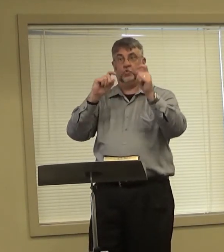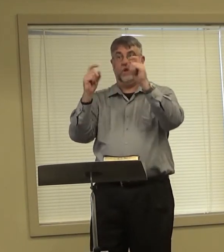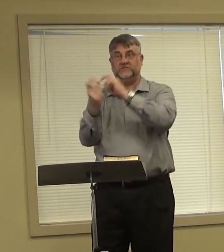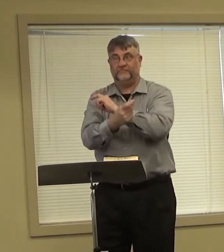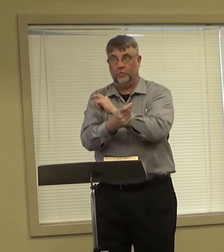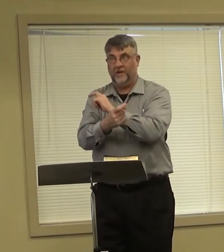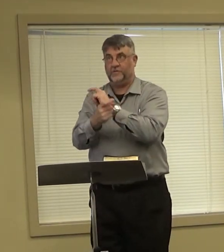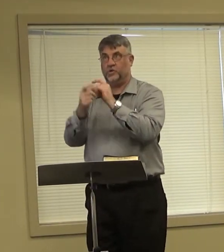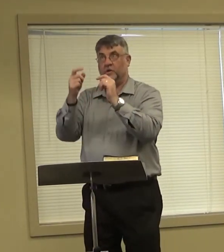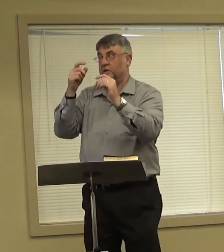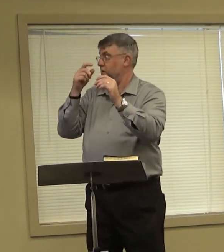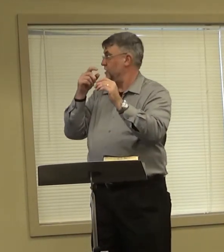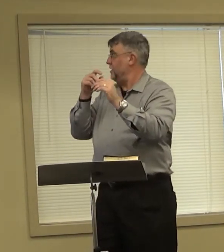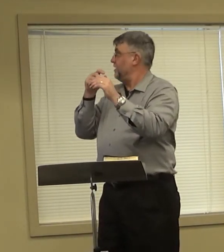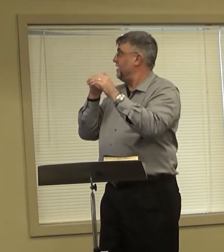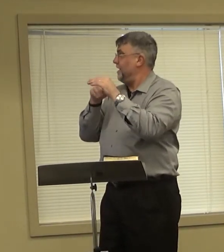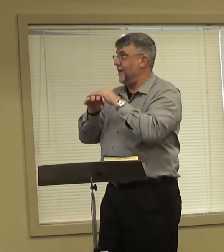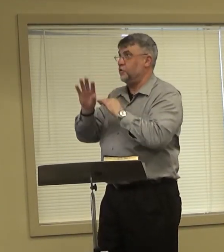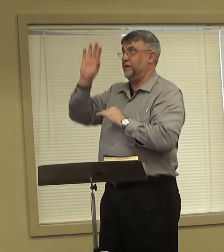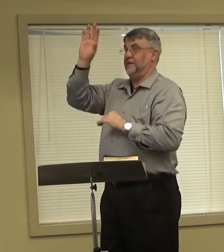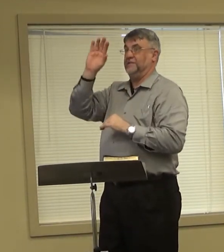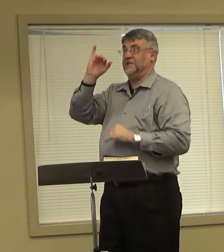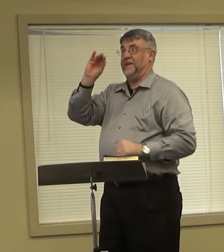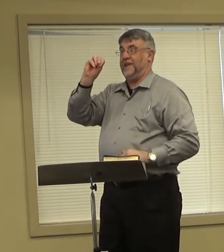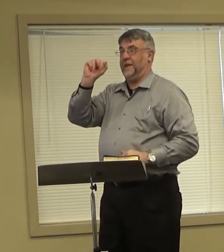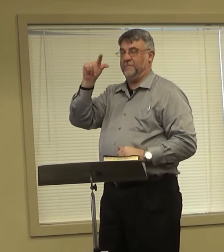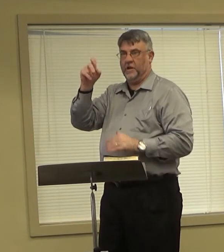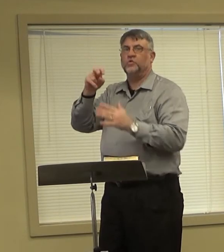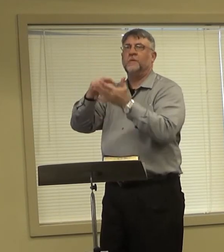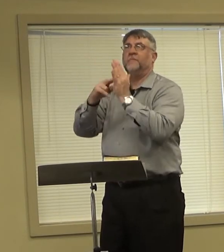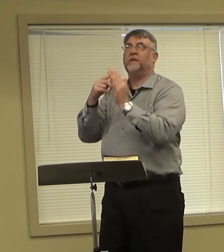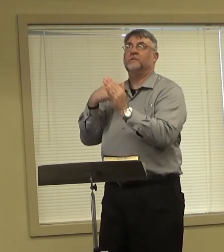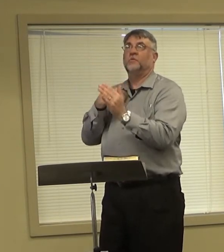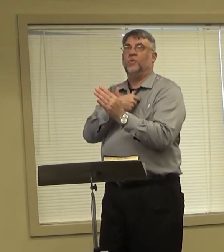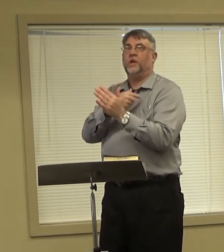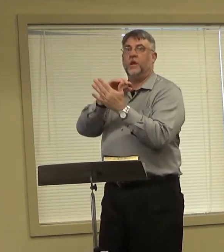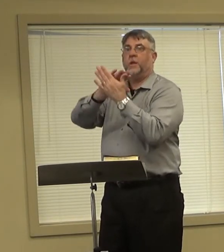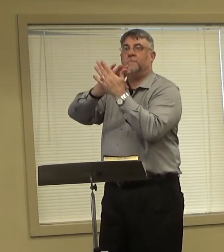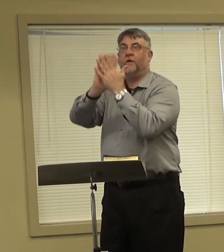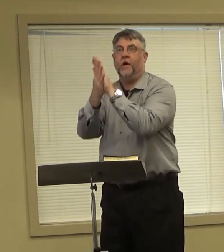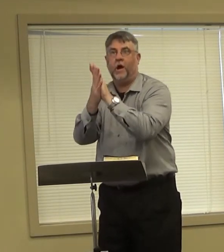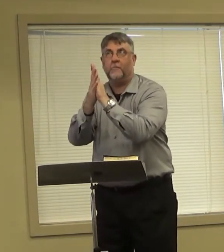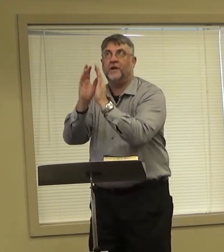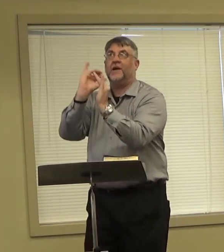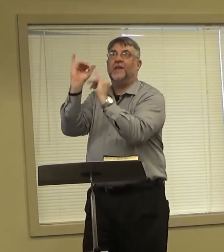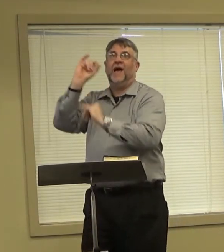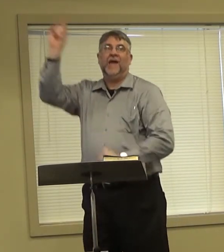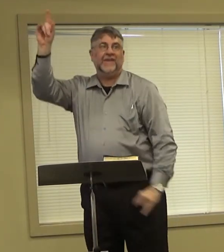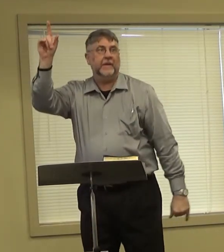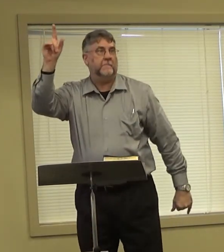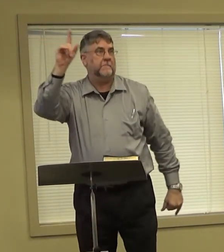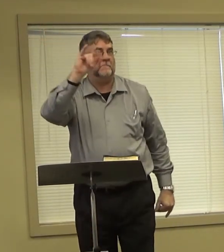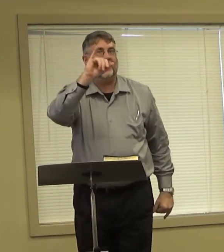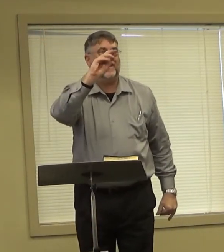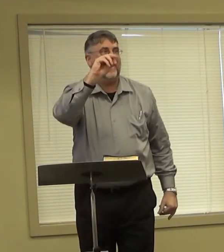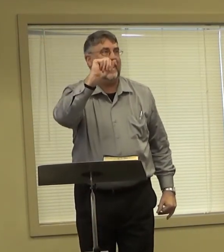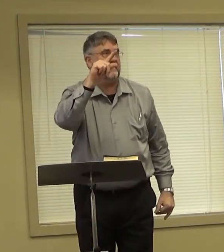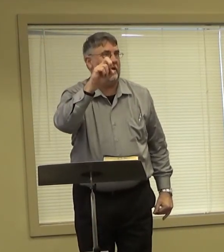Now, this verse is talking about transforming us to make us become more like